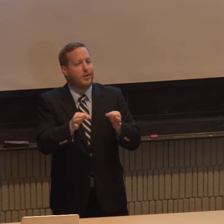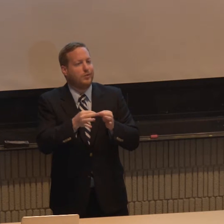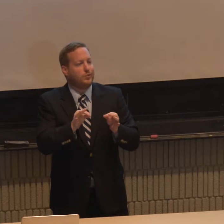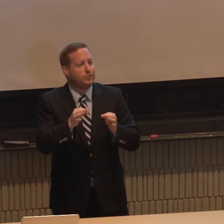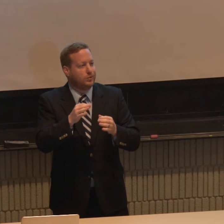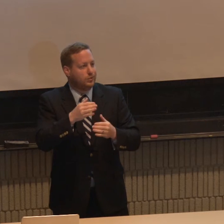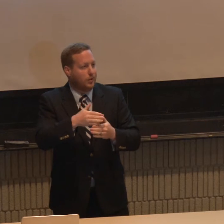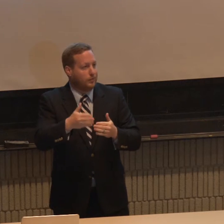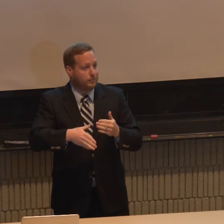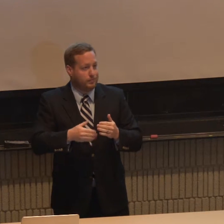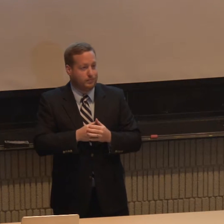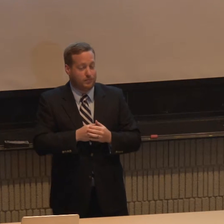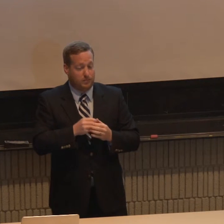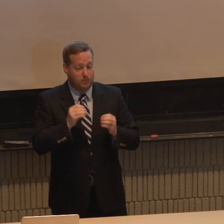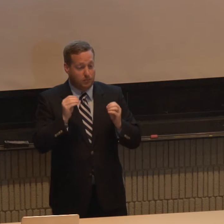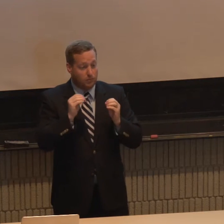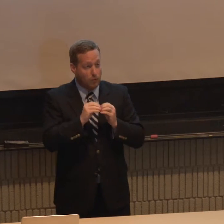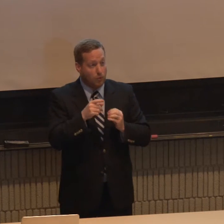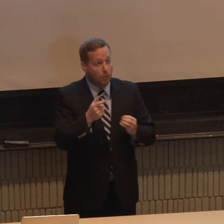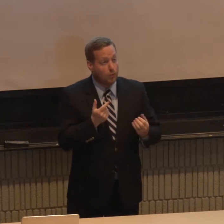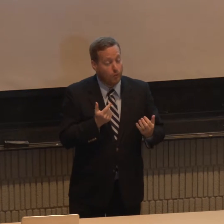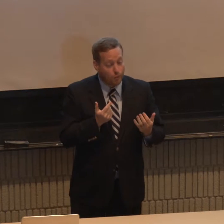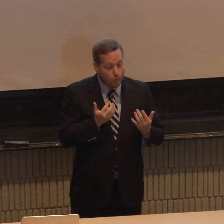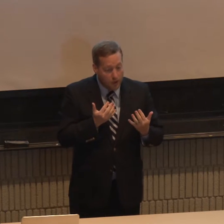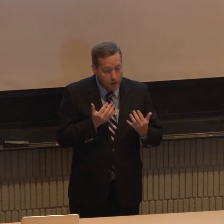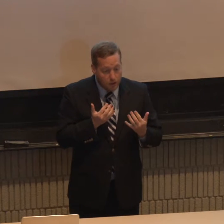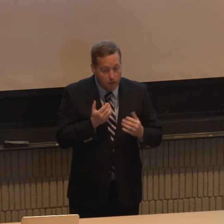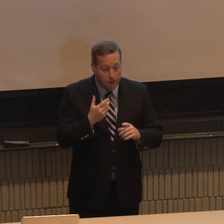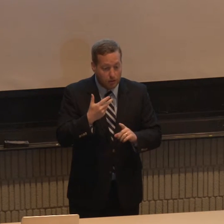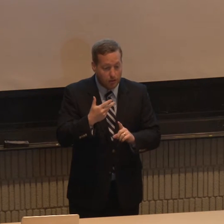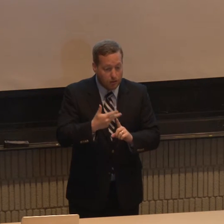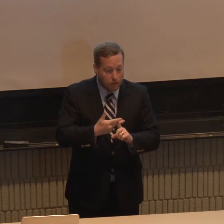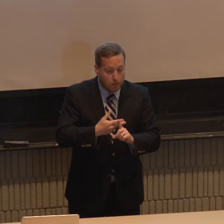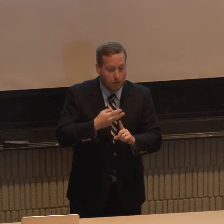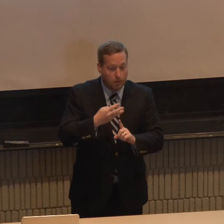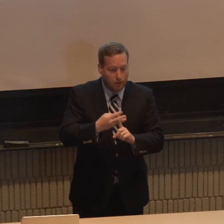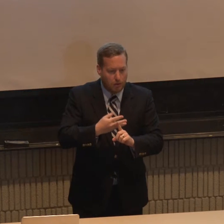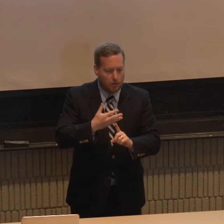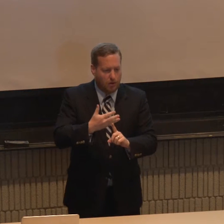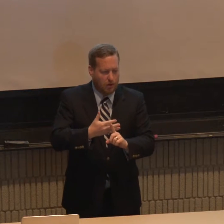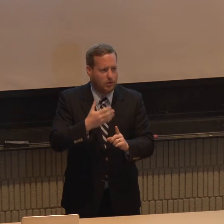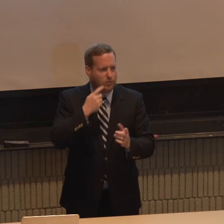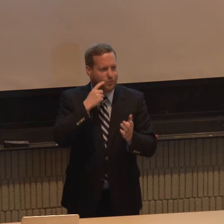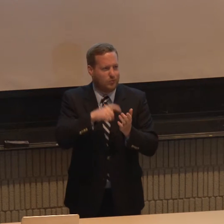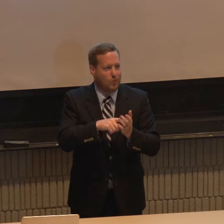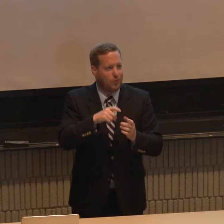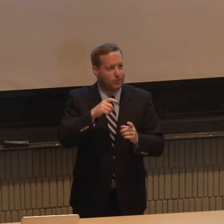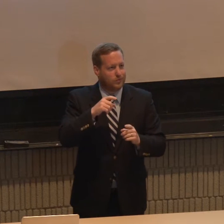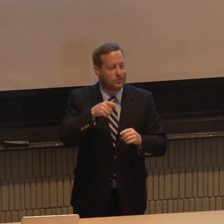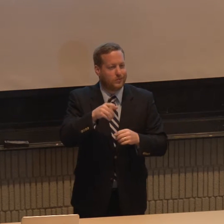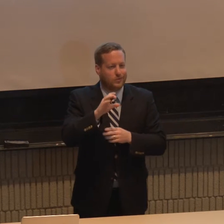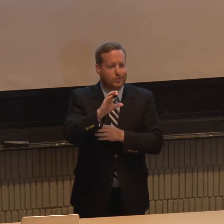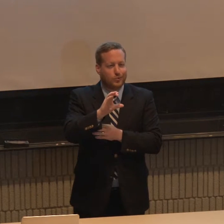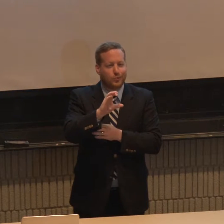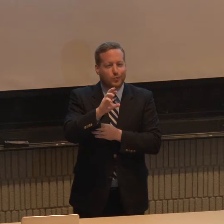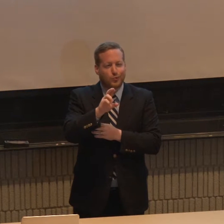mean, within the first few months of their life. If parents or people around